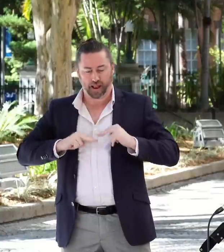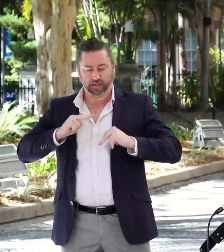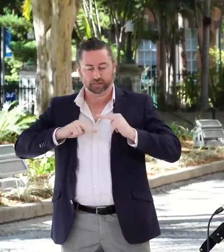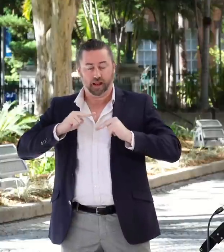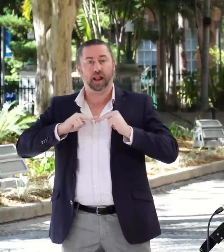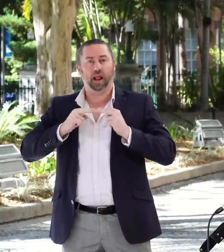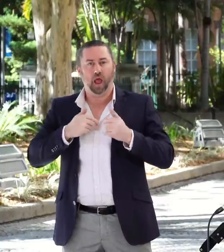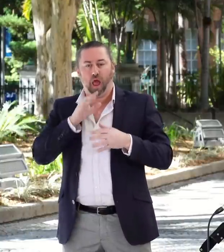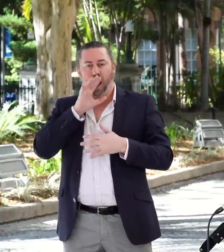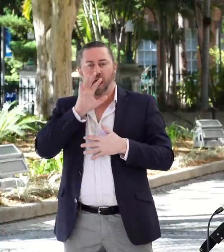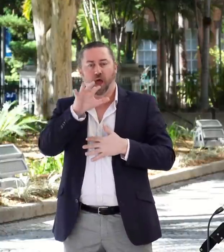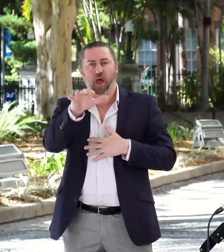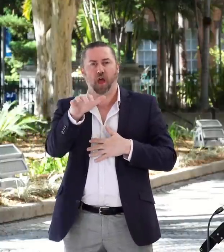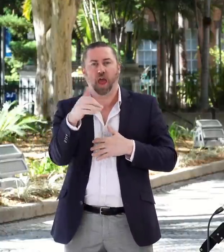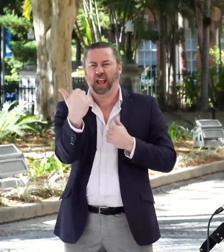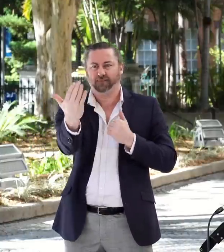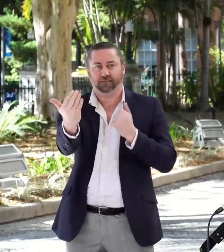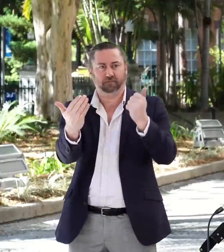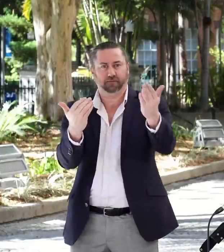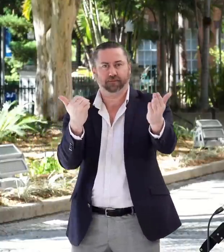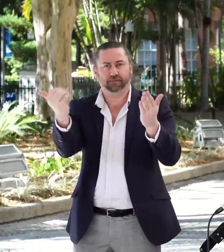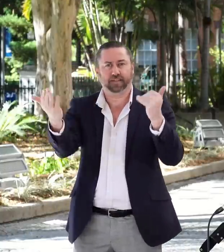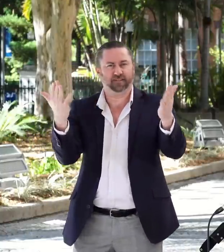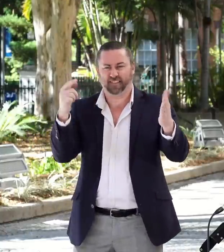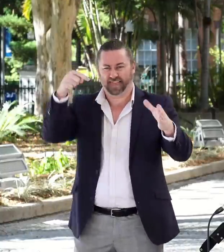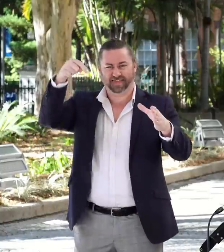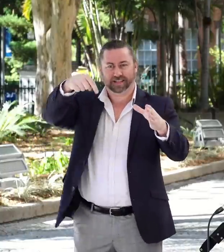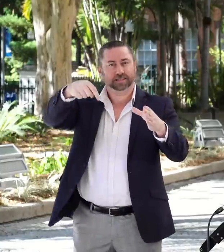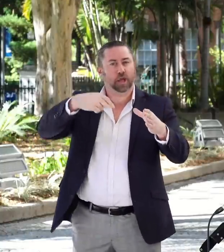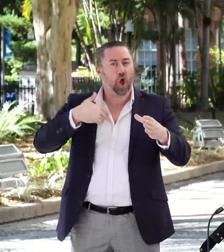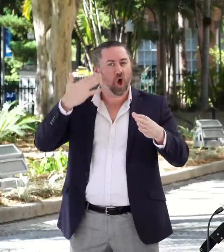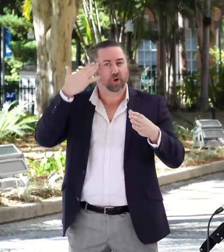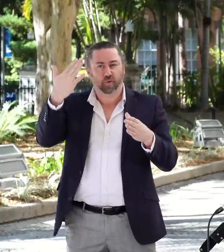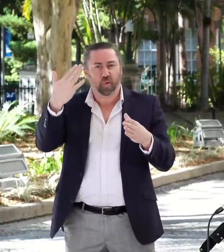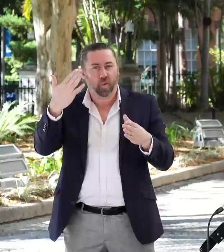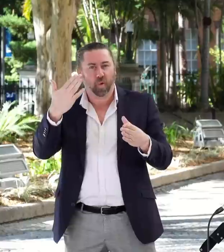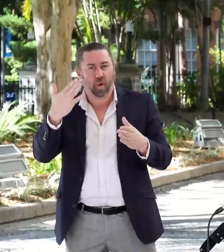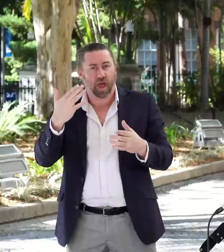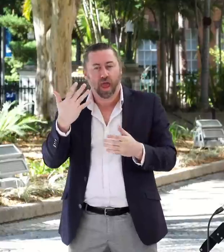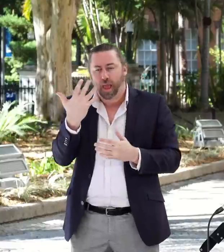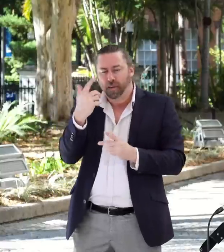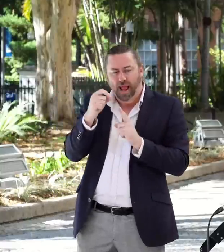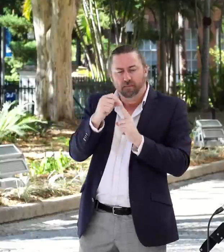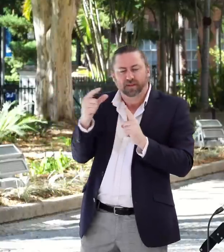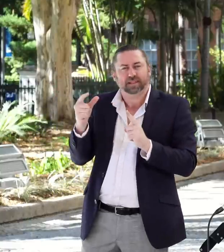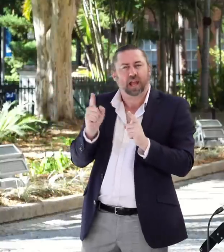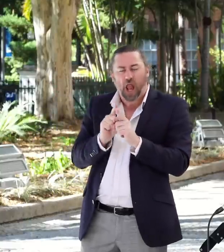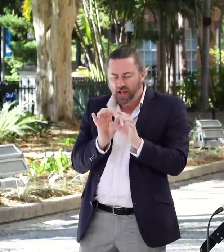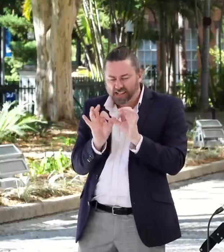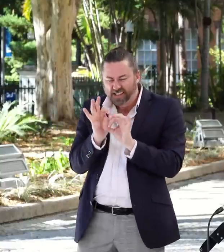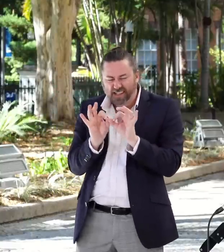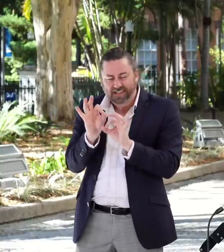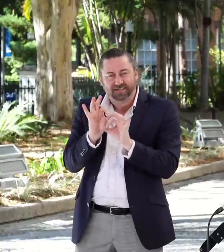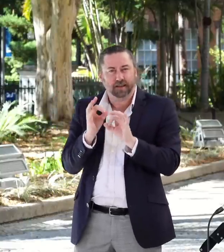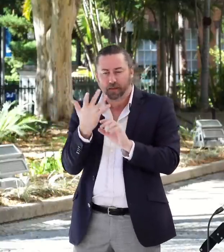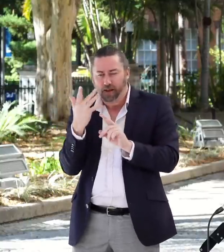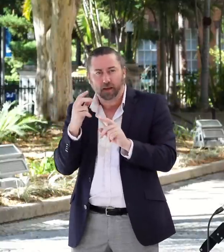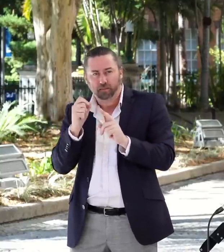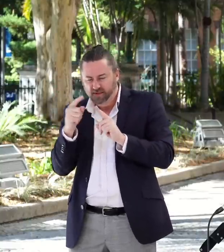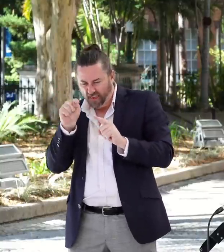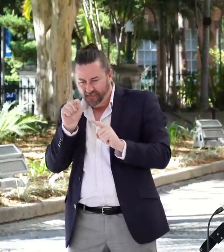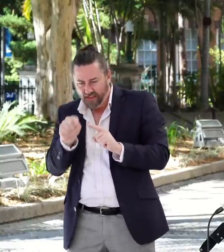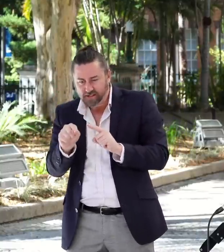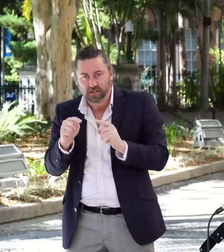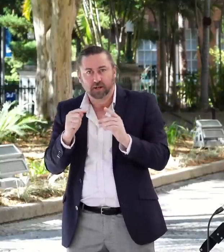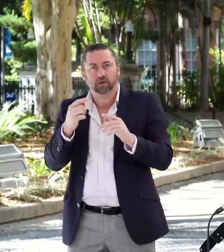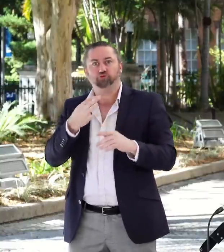the viral load. So there's so many unknowns here. So we're taking a very cautious approach, of course, as we always do, and